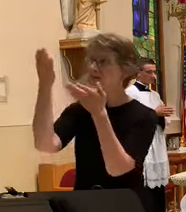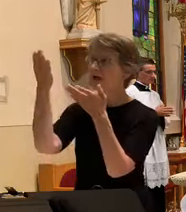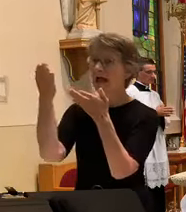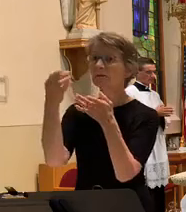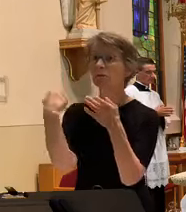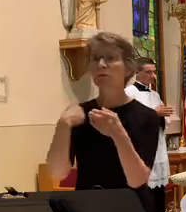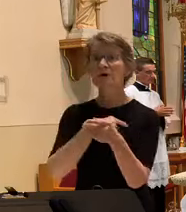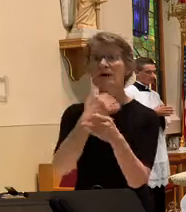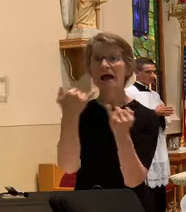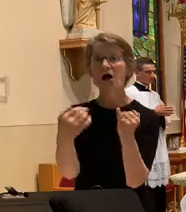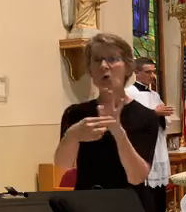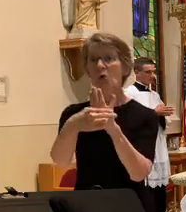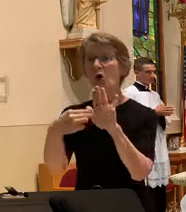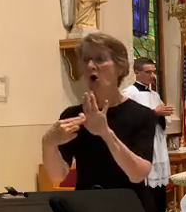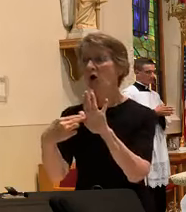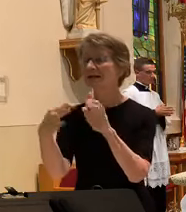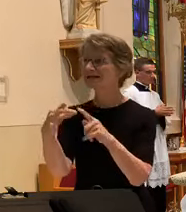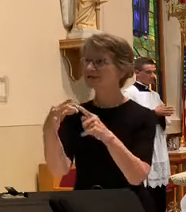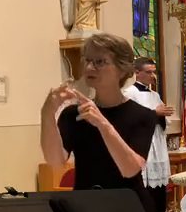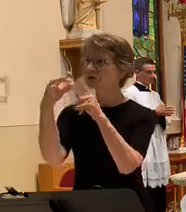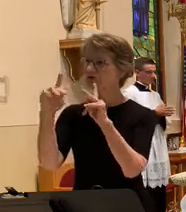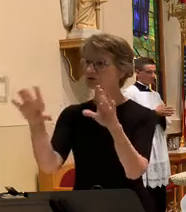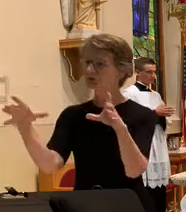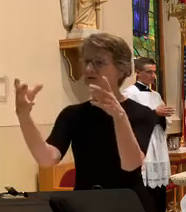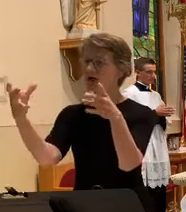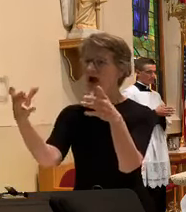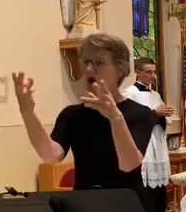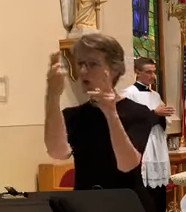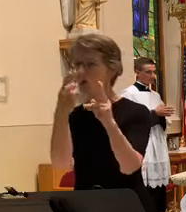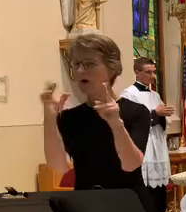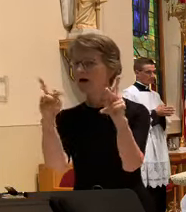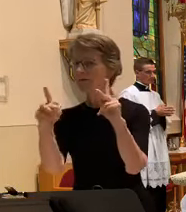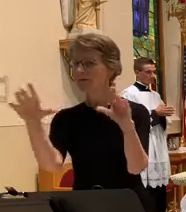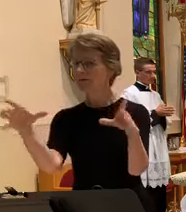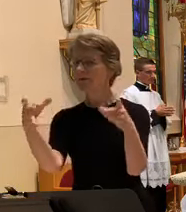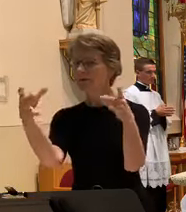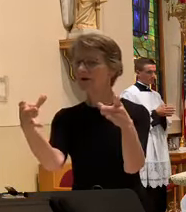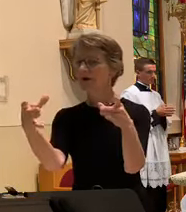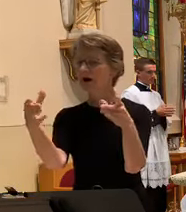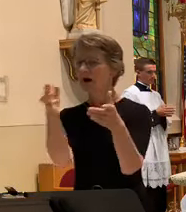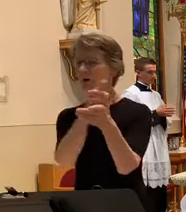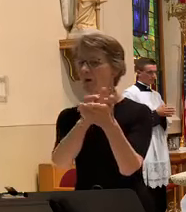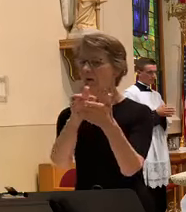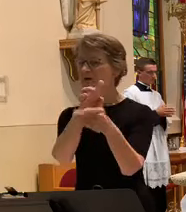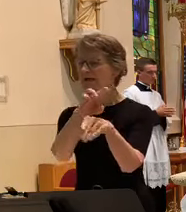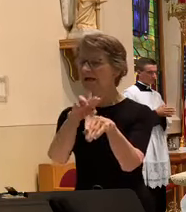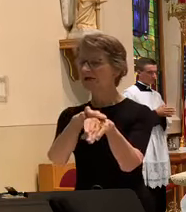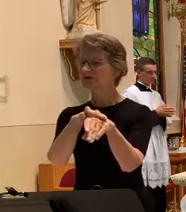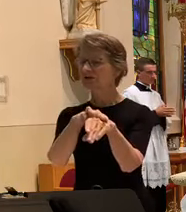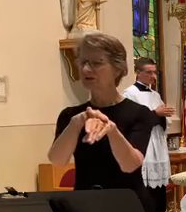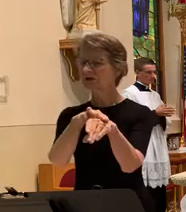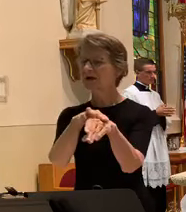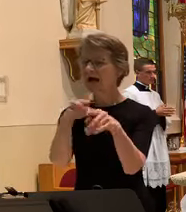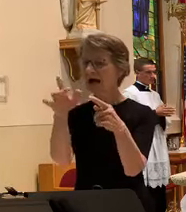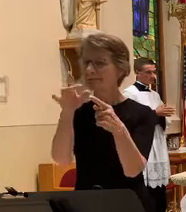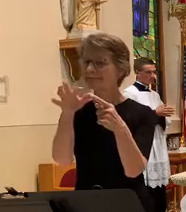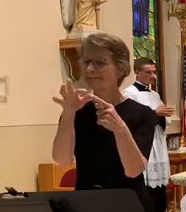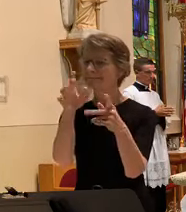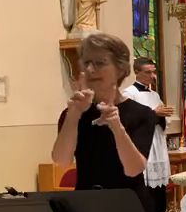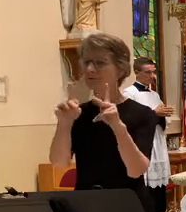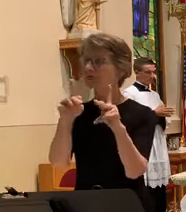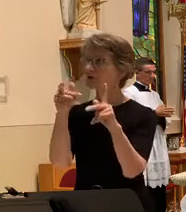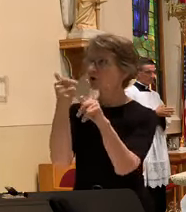called a chosen race, a royal priesthood, a holy nation, a people for